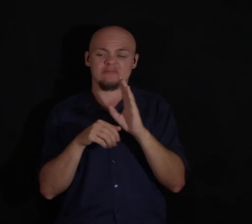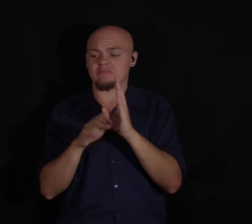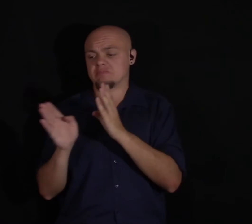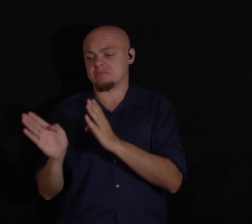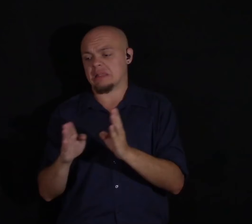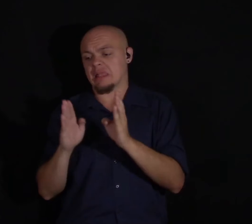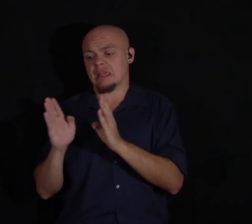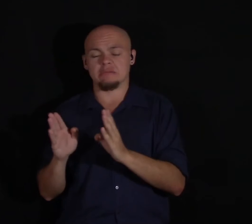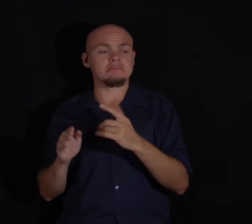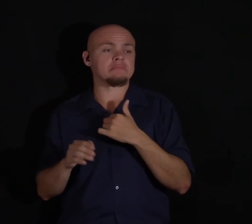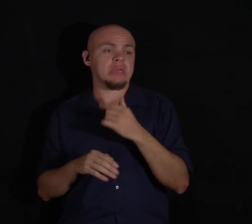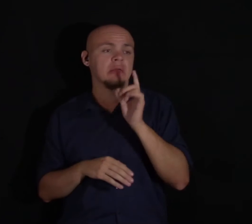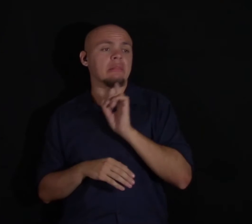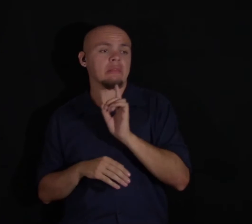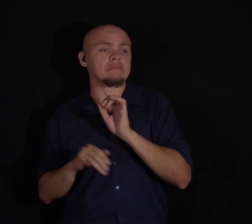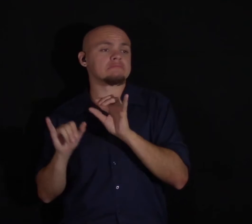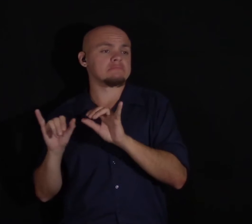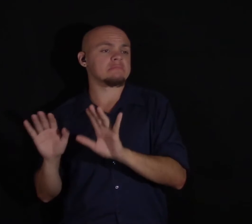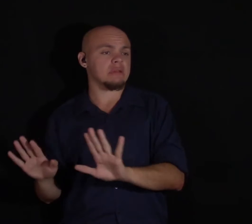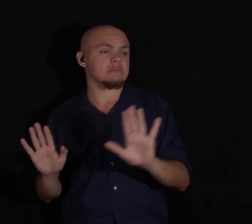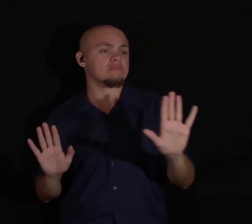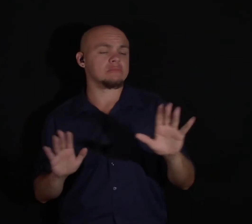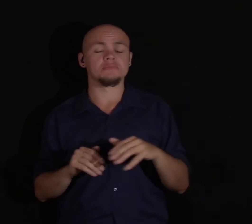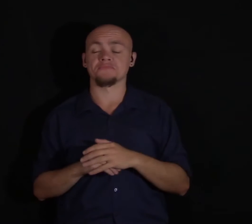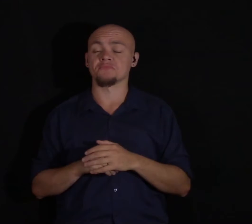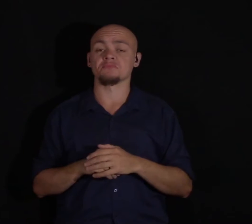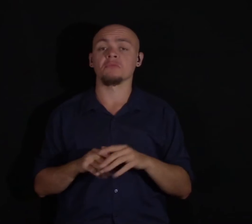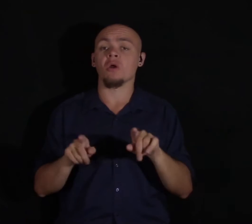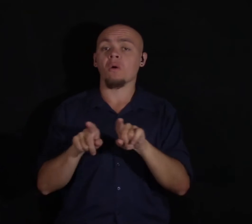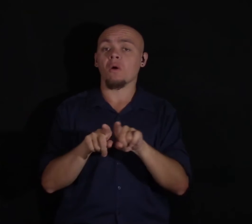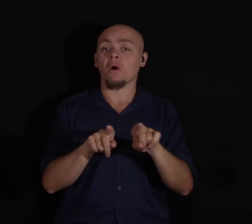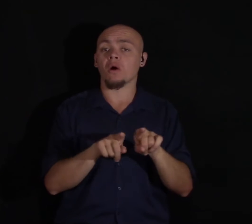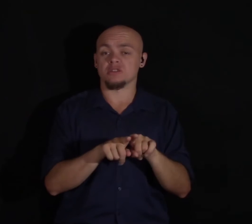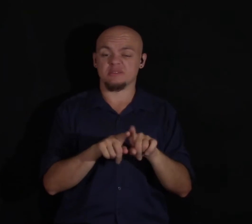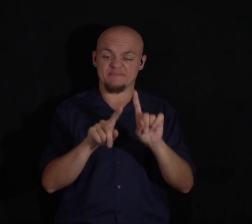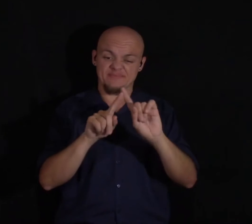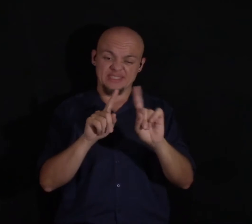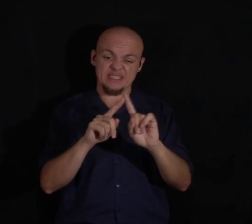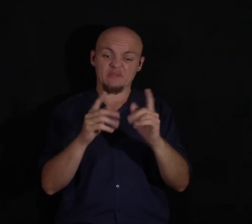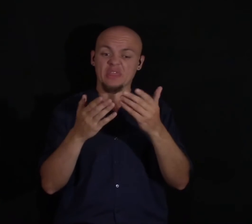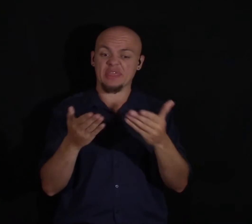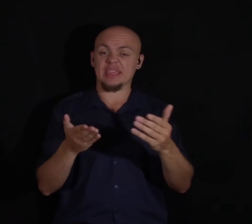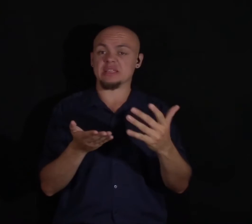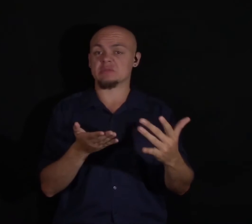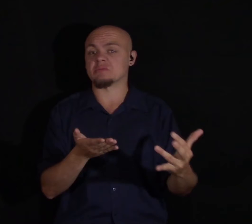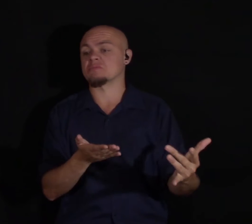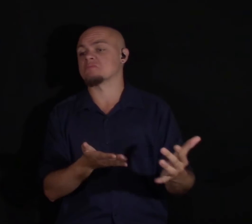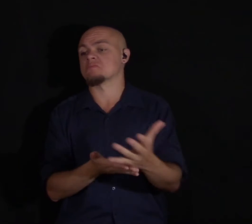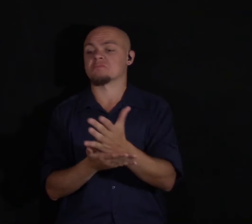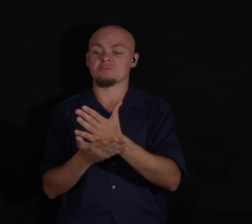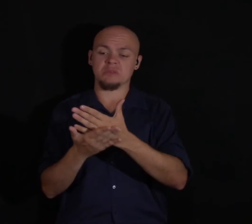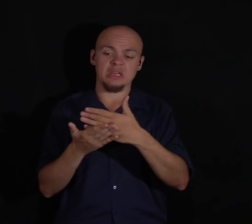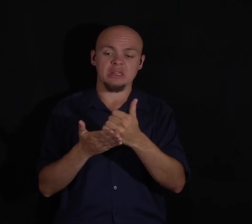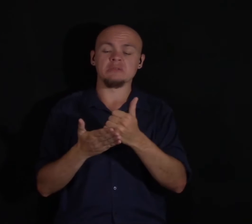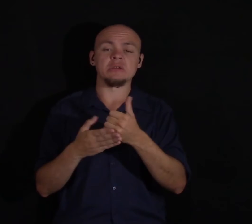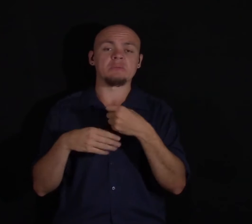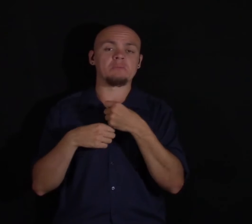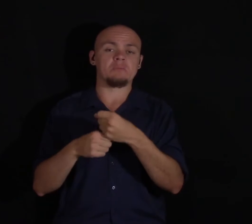remain alone. I now also began to collect the materials necessary for my new creation, and this was